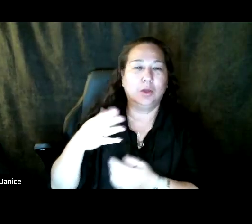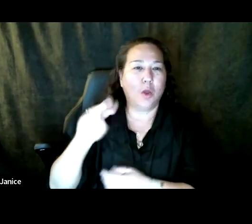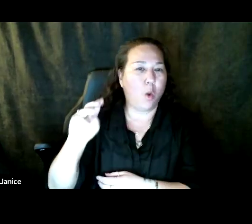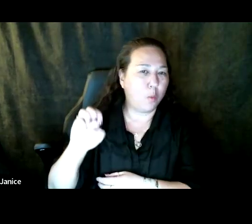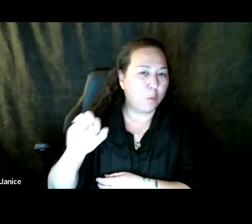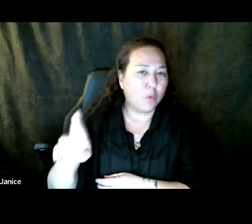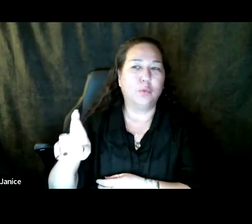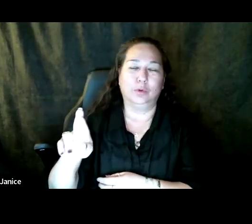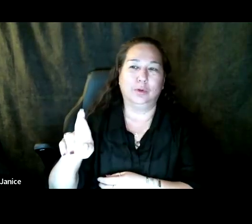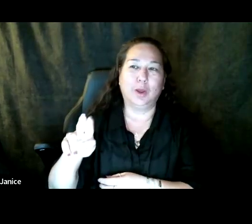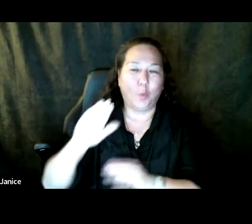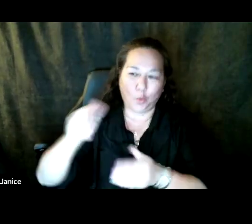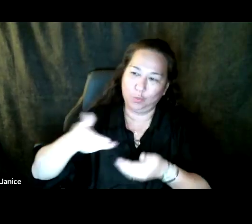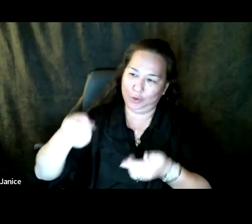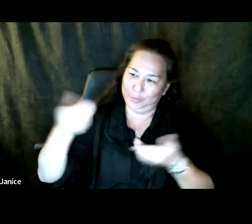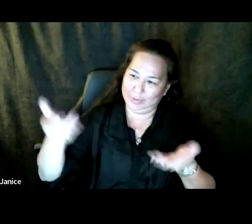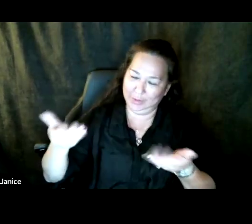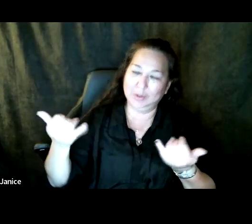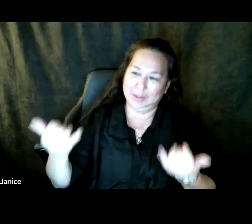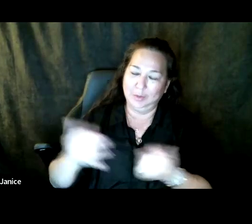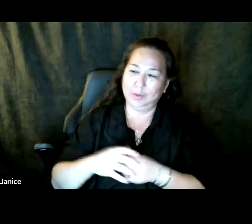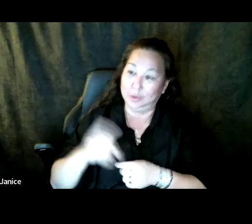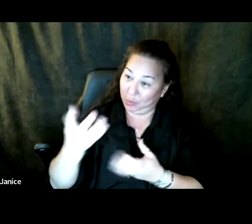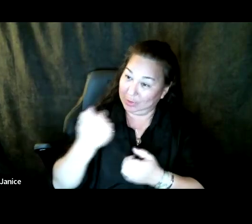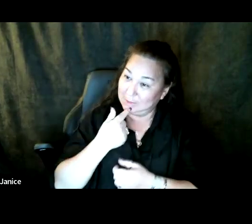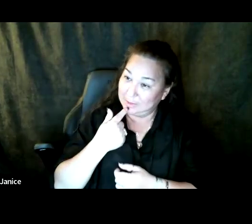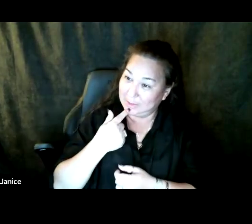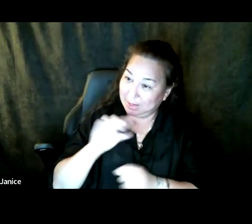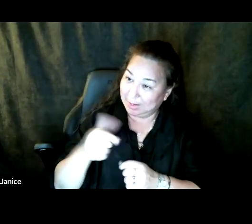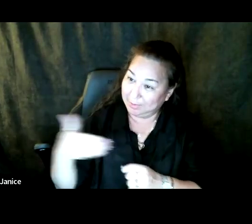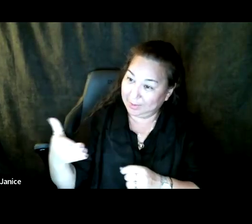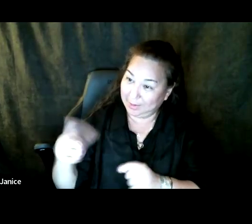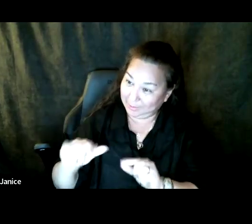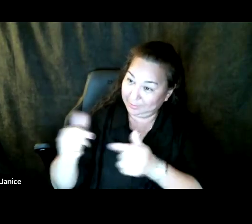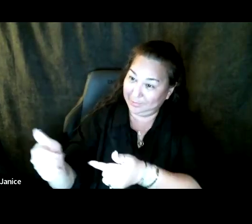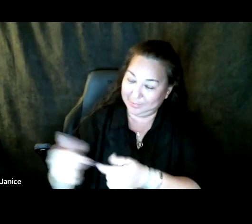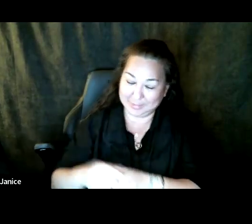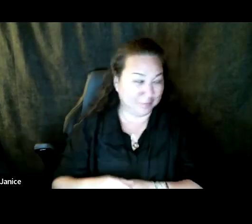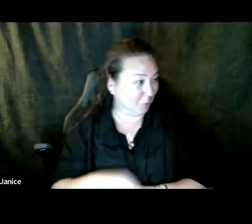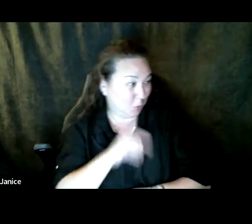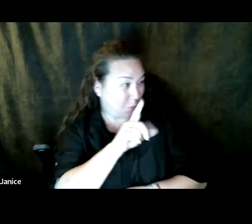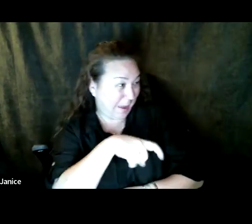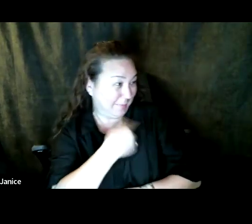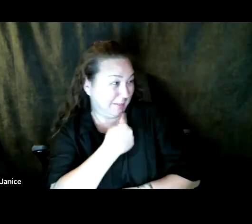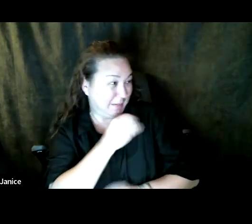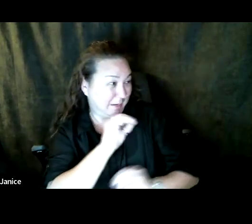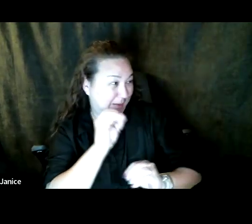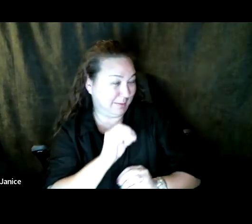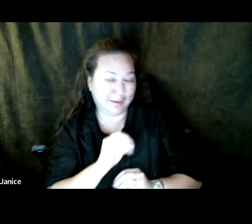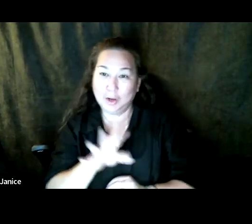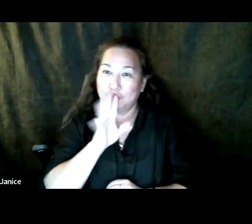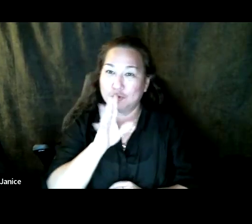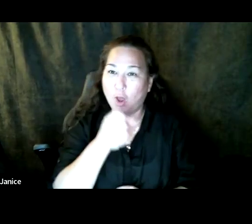words? So, You don't need to say that. Okay. To the microphone. as the